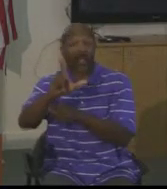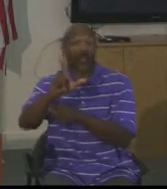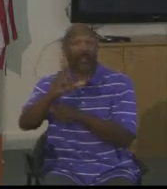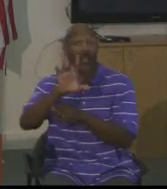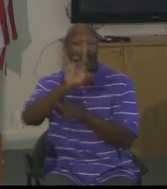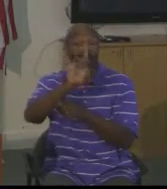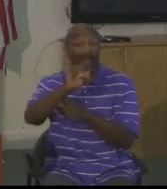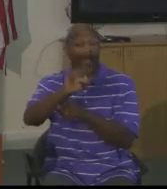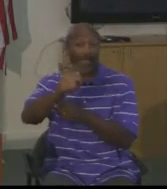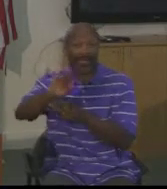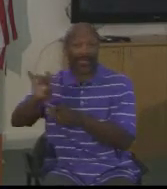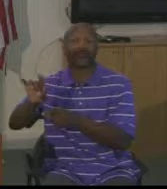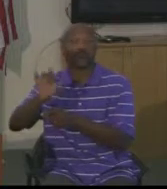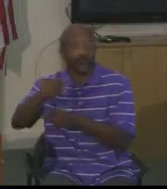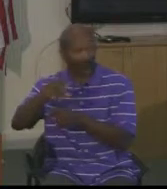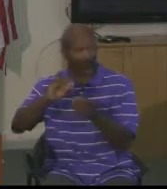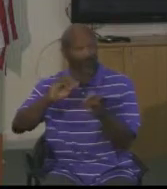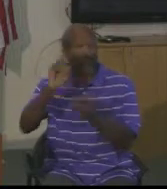8088.